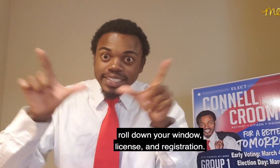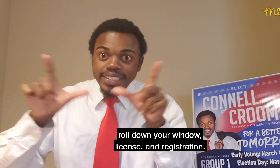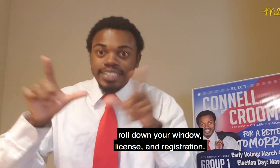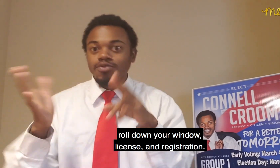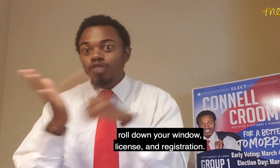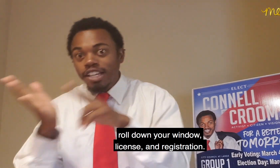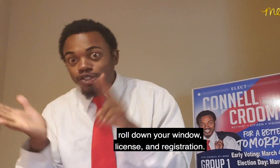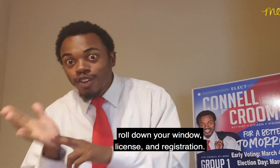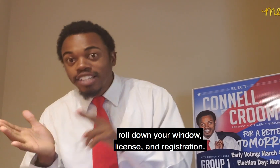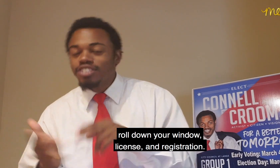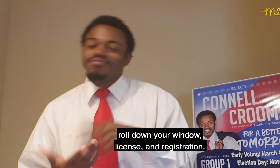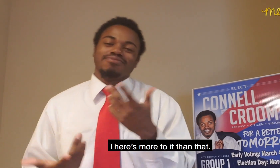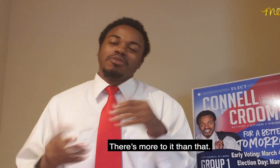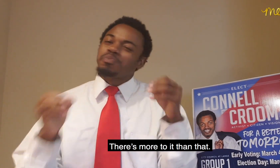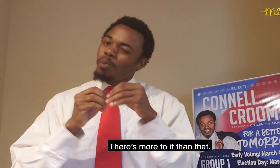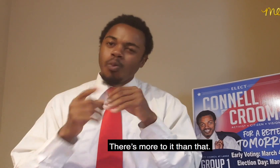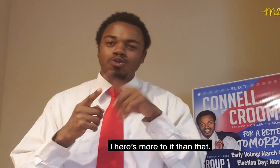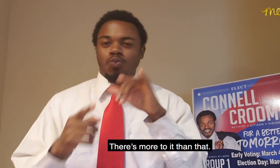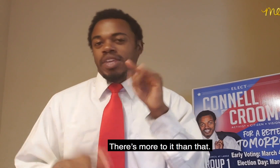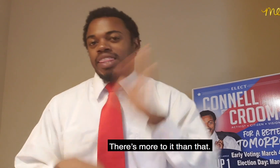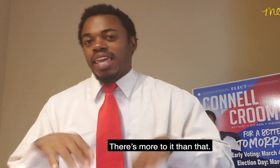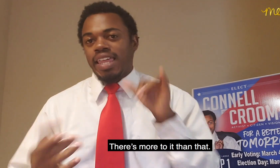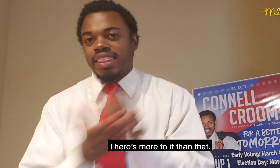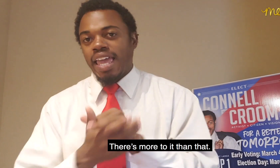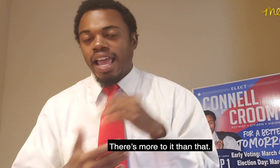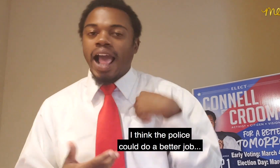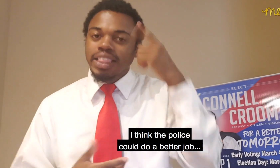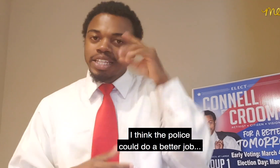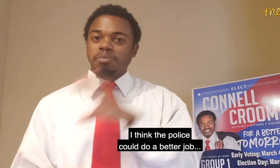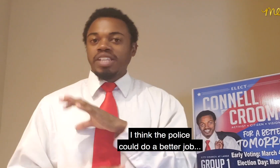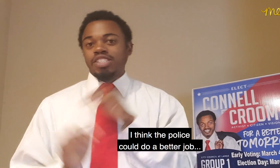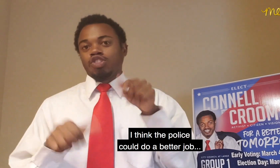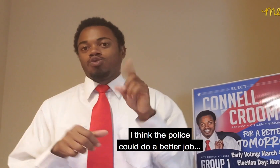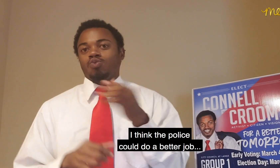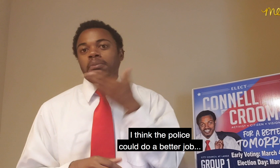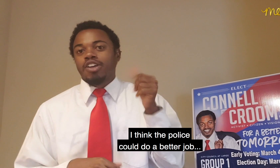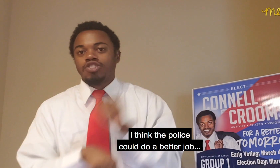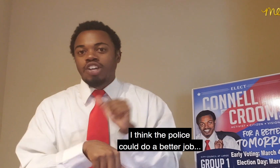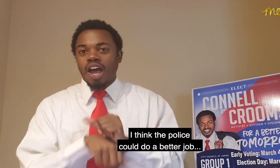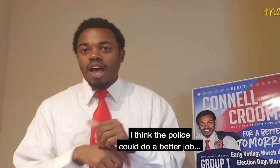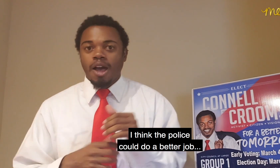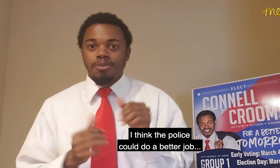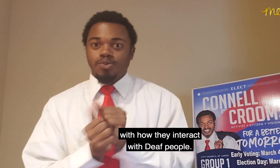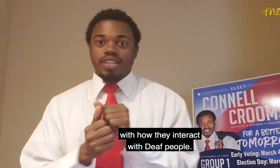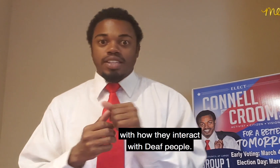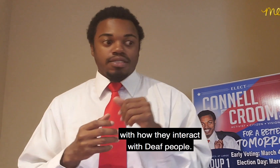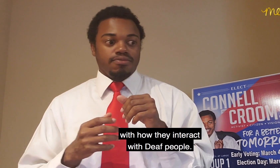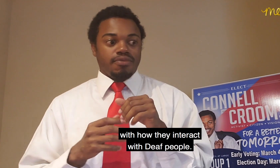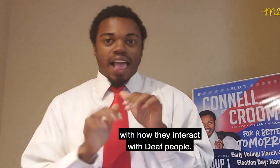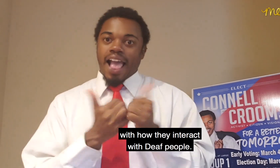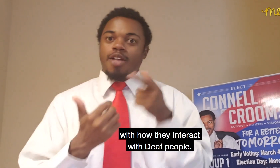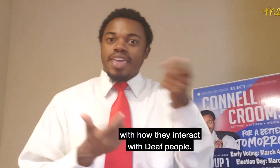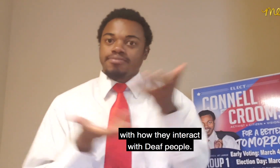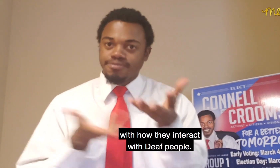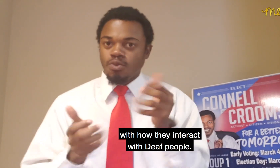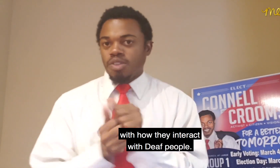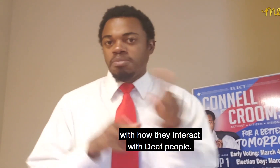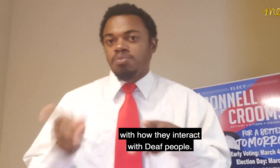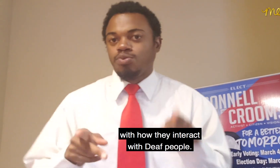window, license, and registration. There's more to it than that. I think the police could do a better job with how they interact with